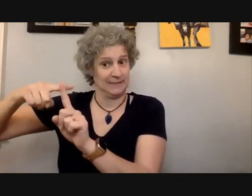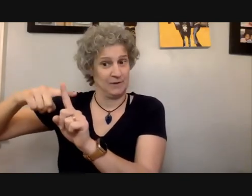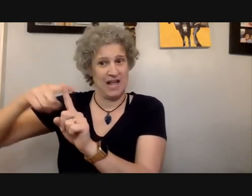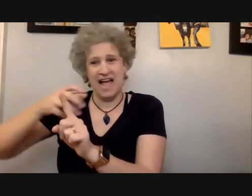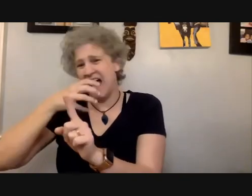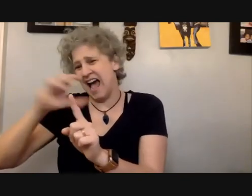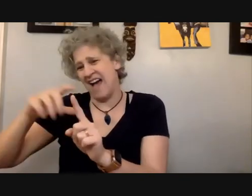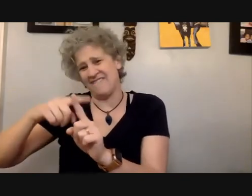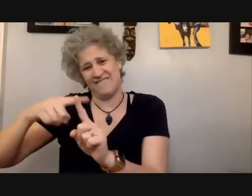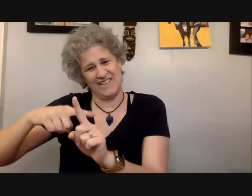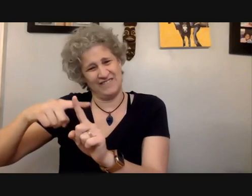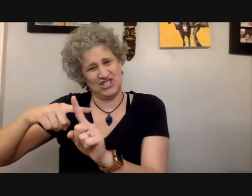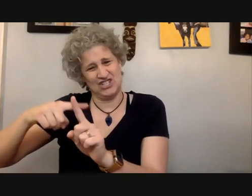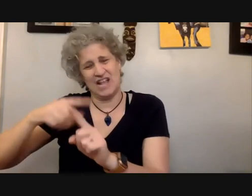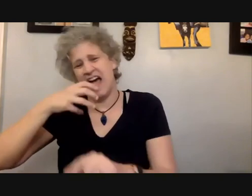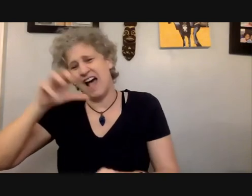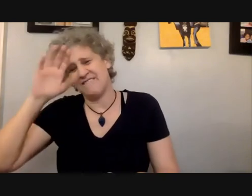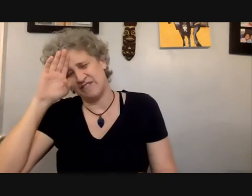see temperature.